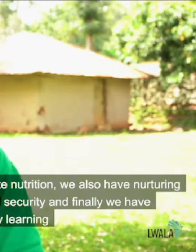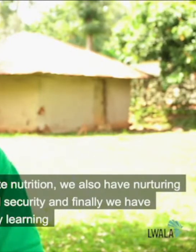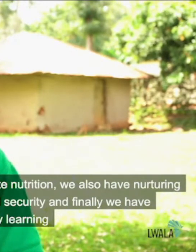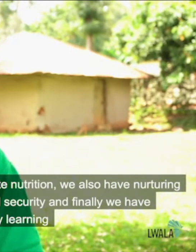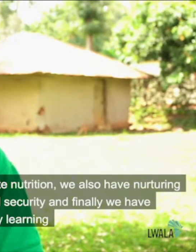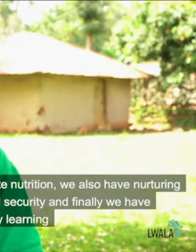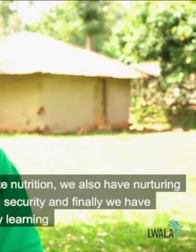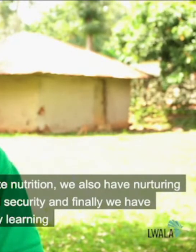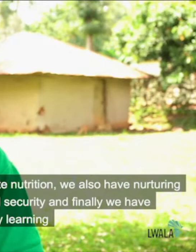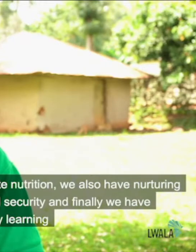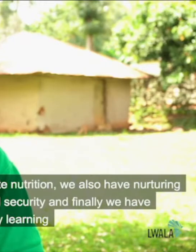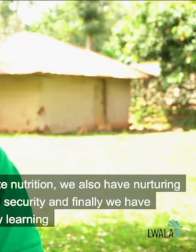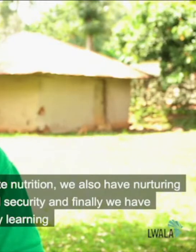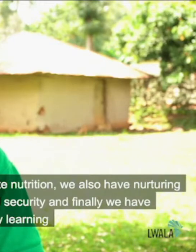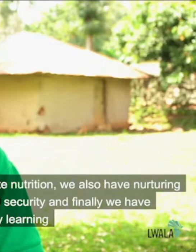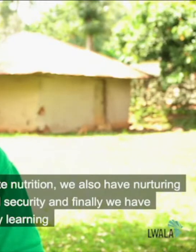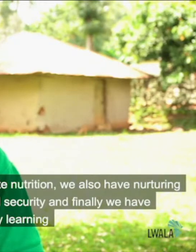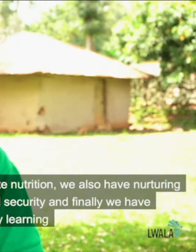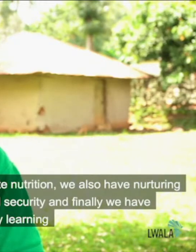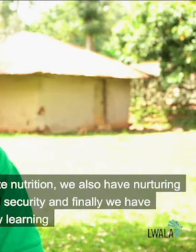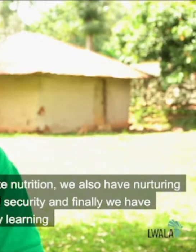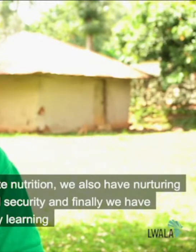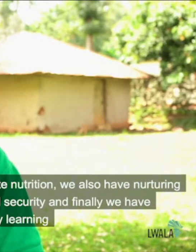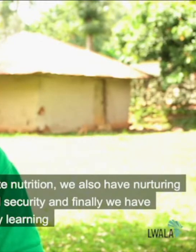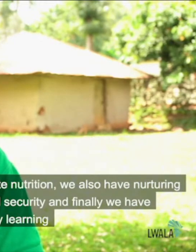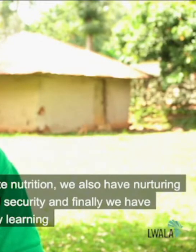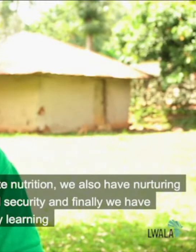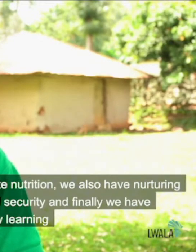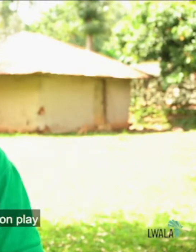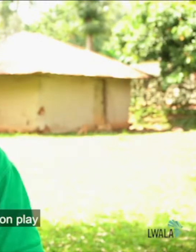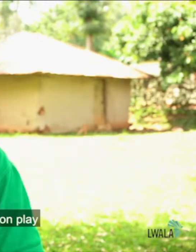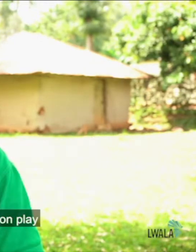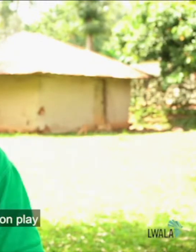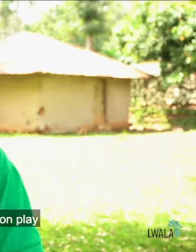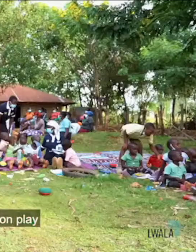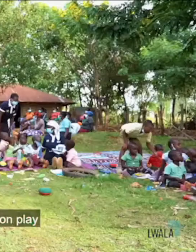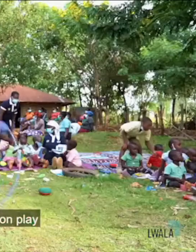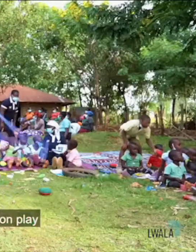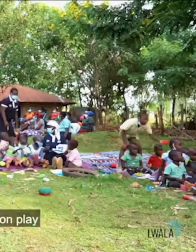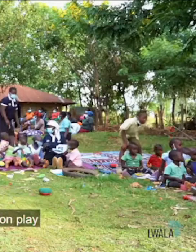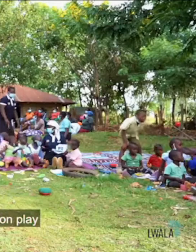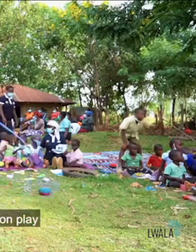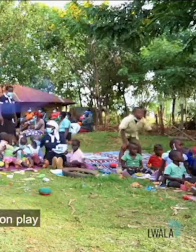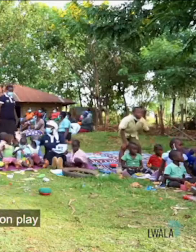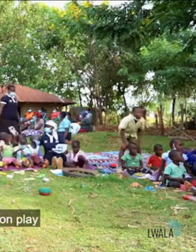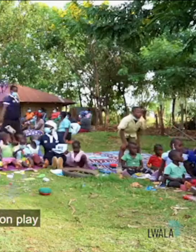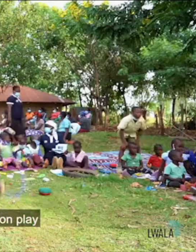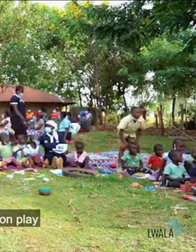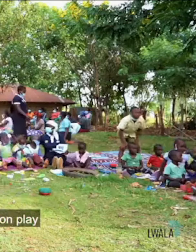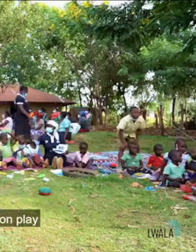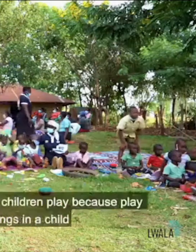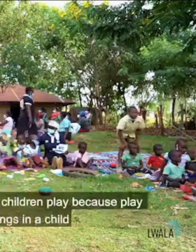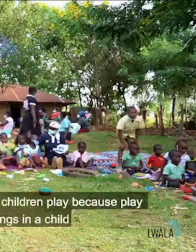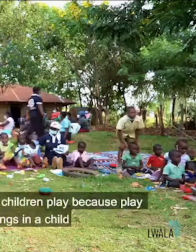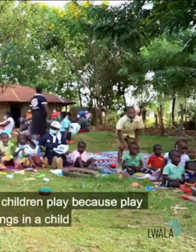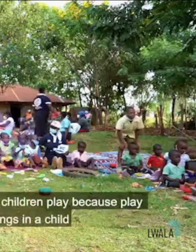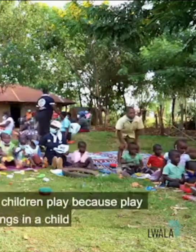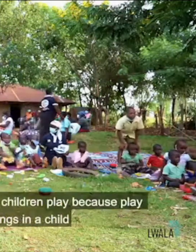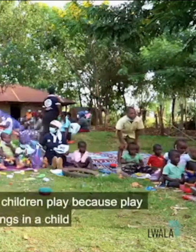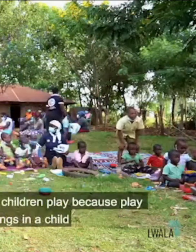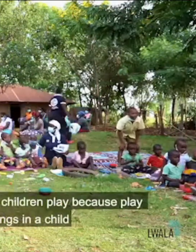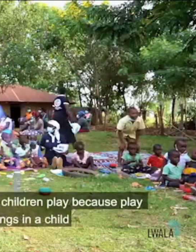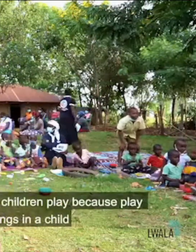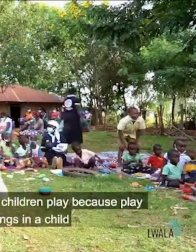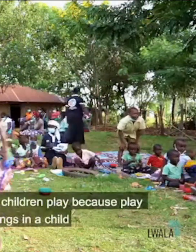then finally we have opportunity for early learning, where we measure on play. Yeah, we